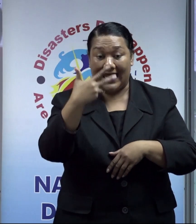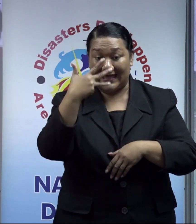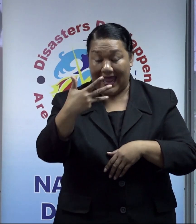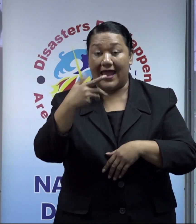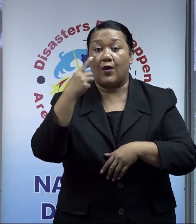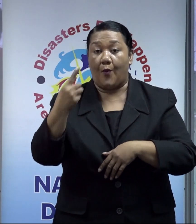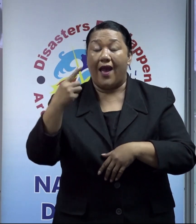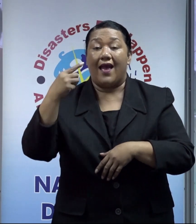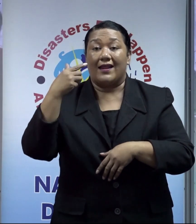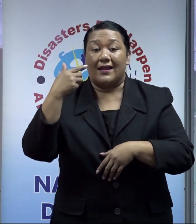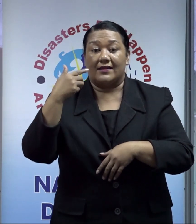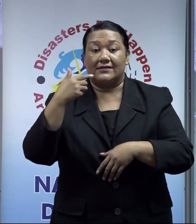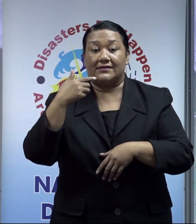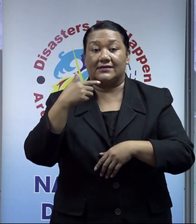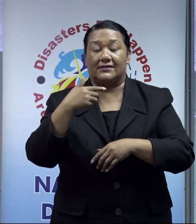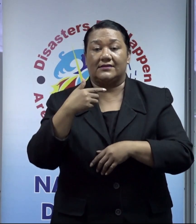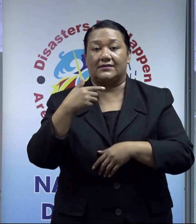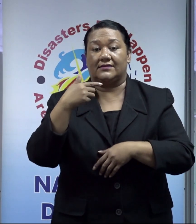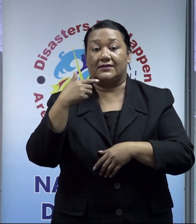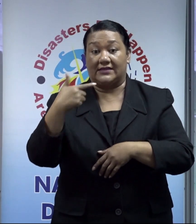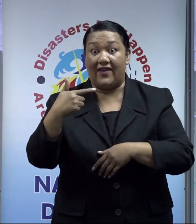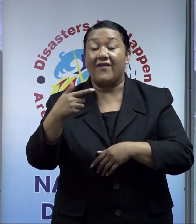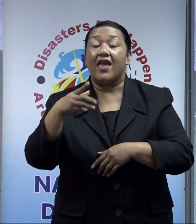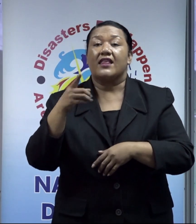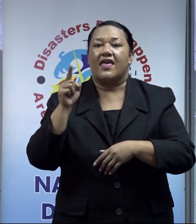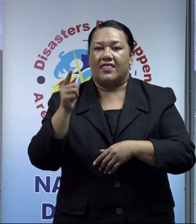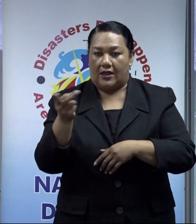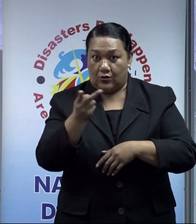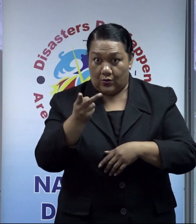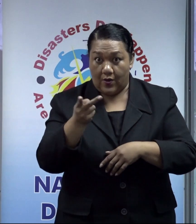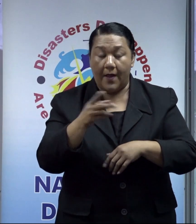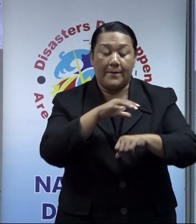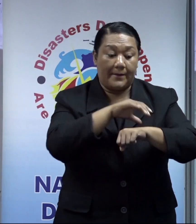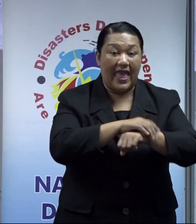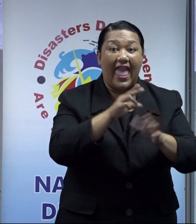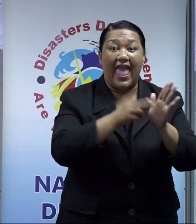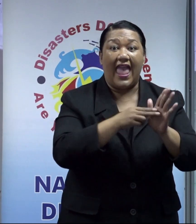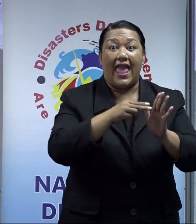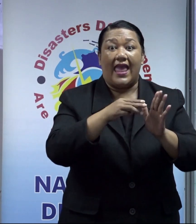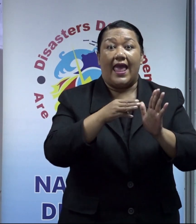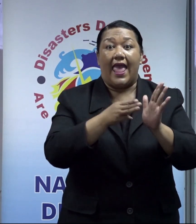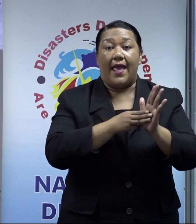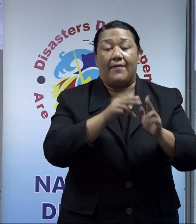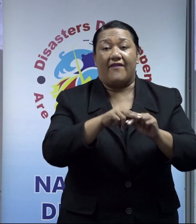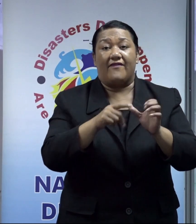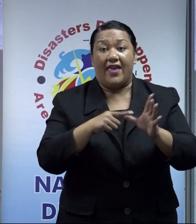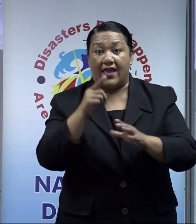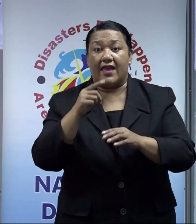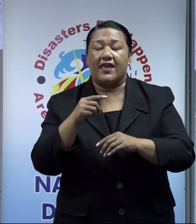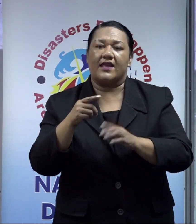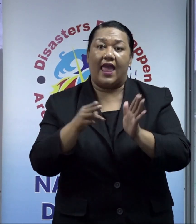well as NFA. So this is why we give out those two numbers, NFA as well as police, because members of the public can access that